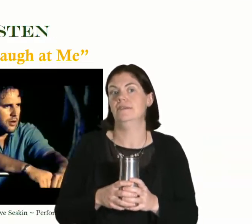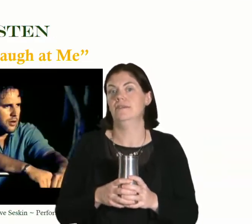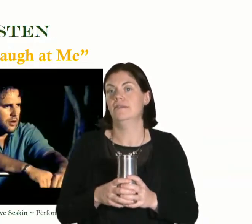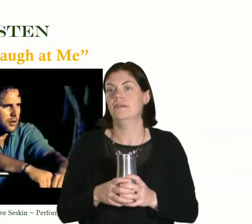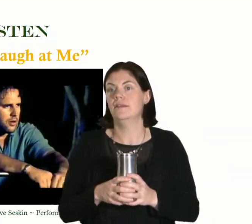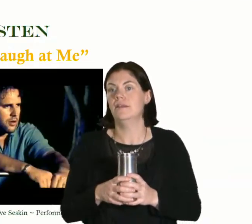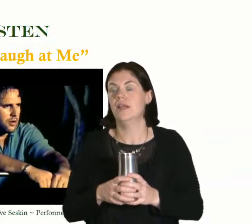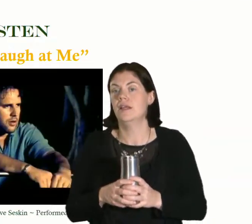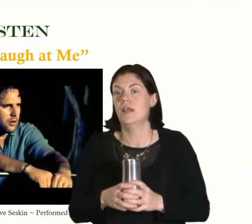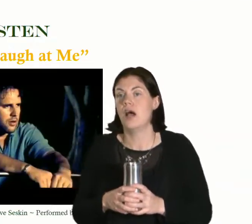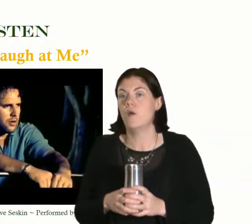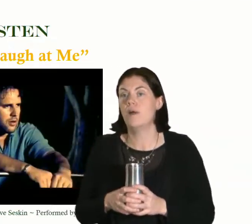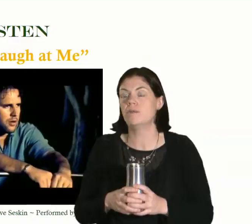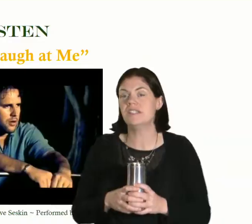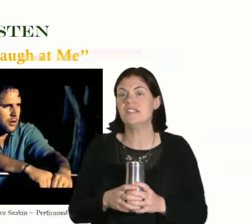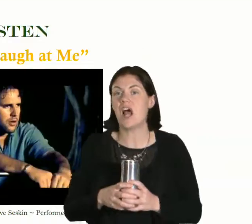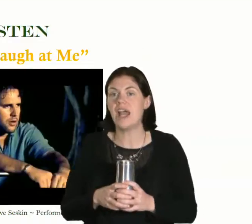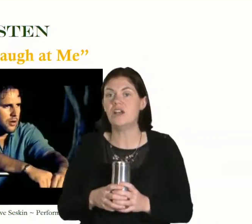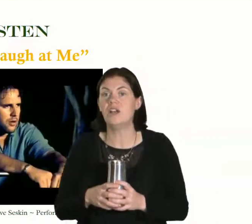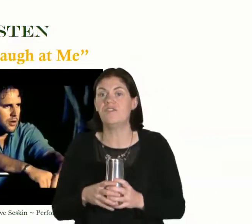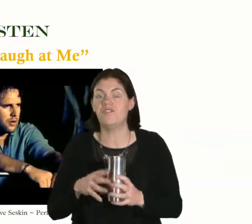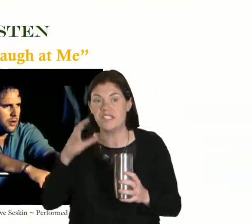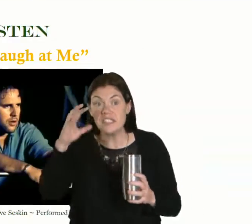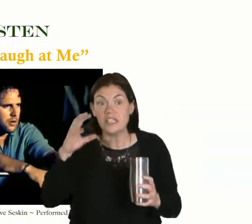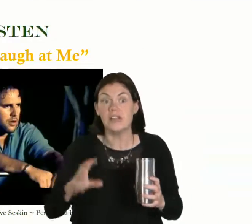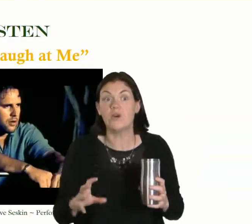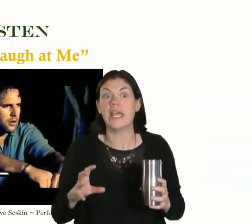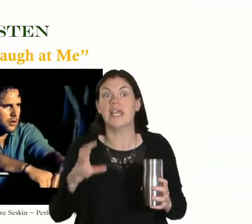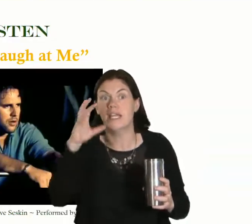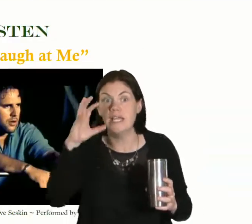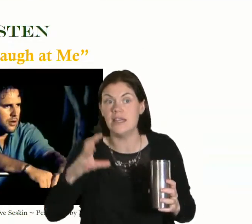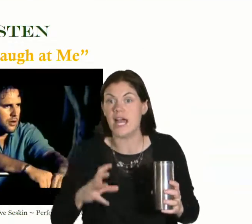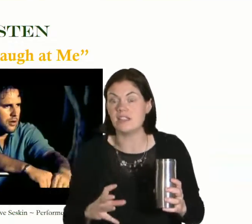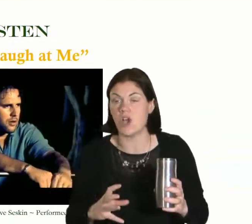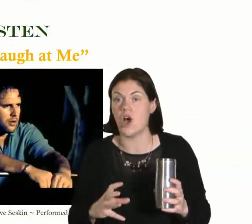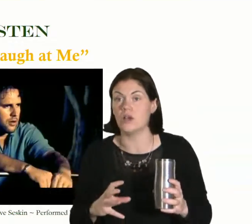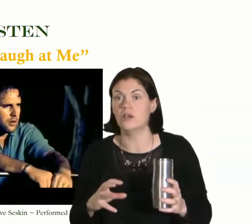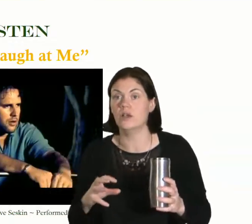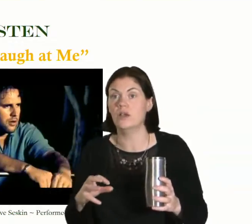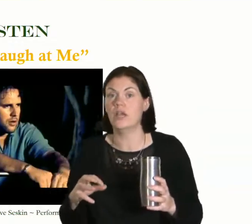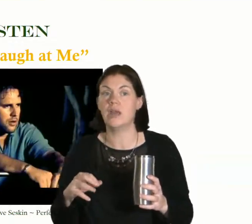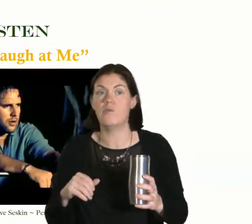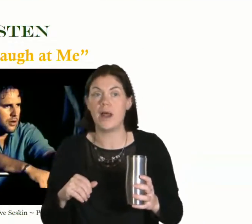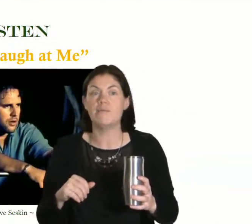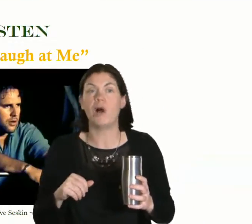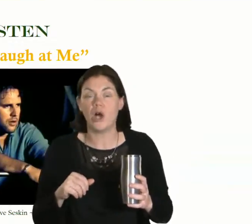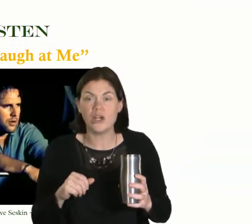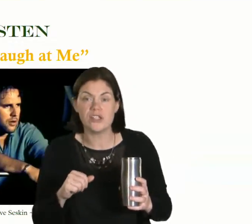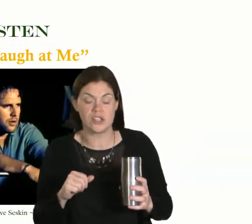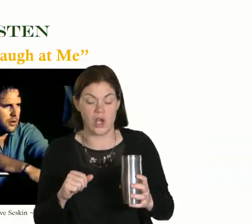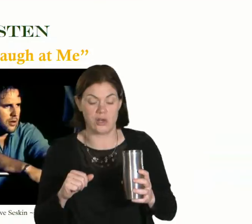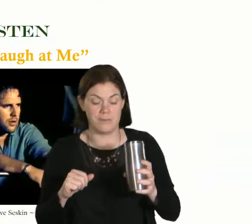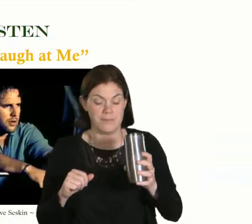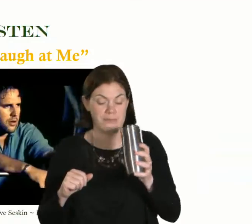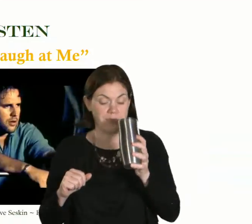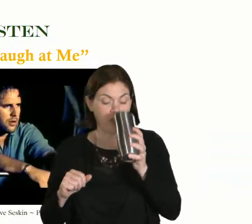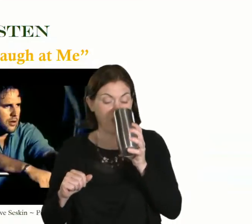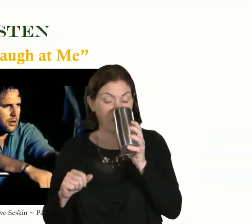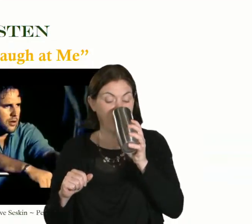title? Where was the title physically located in that song? In what part of the